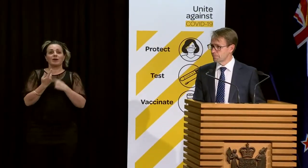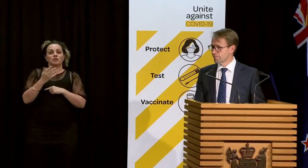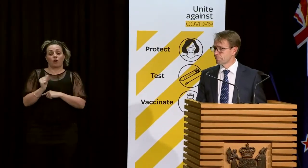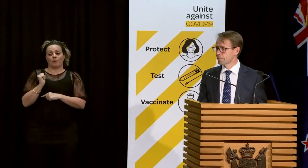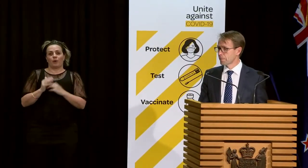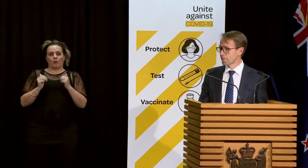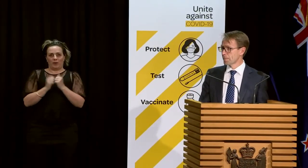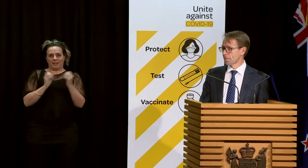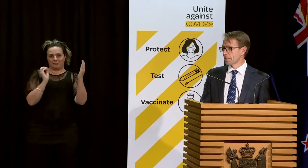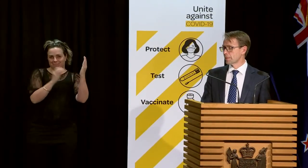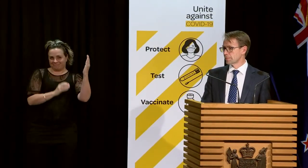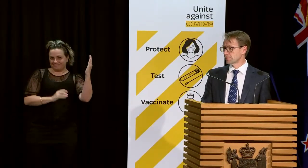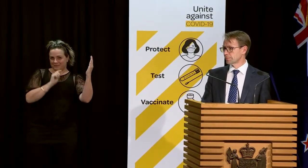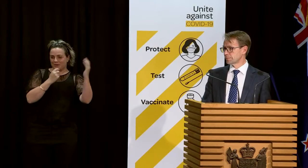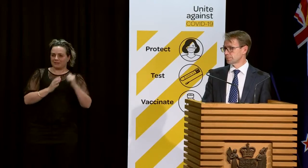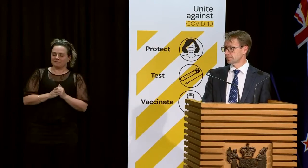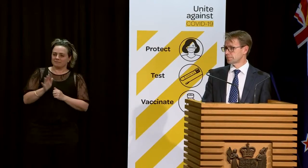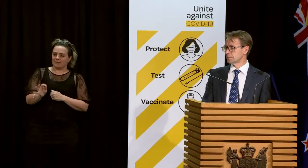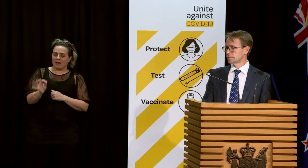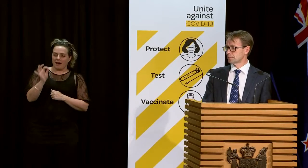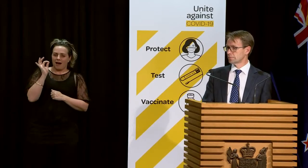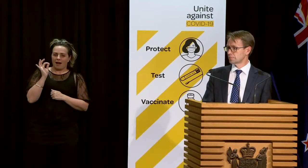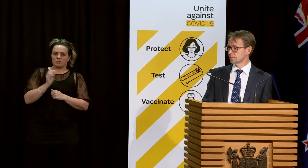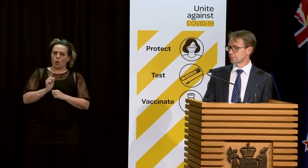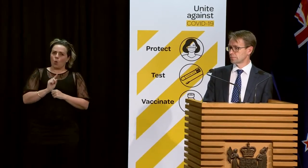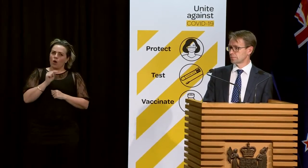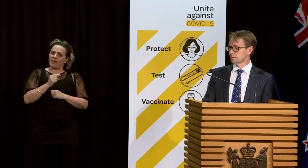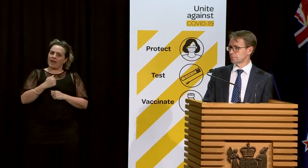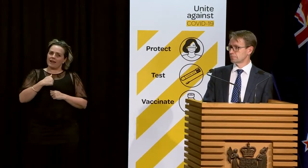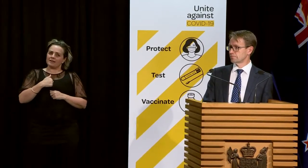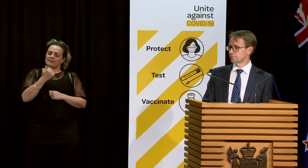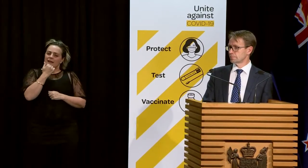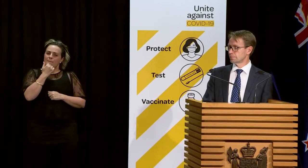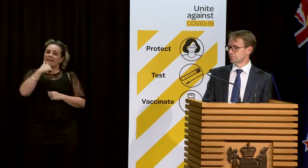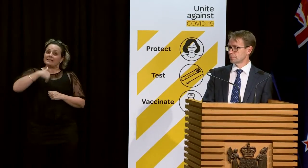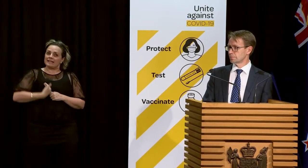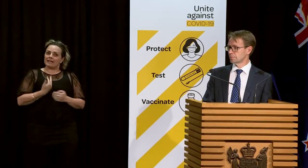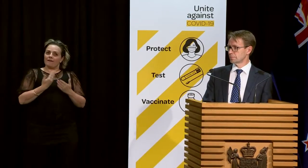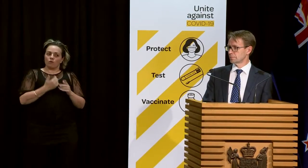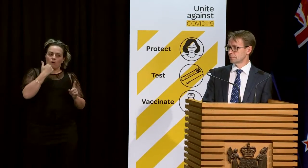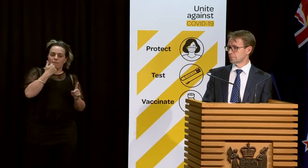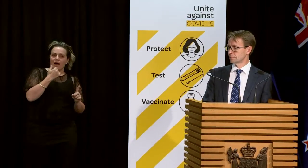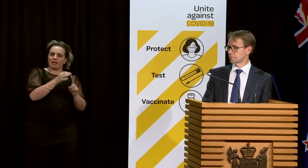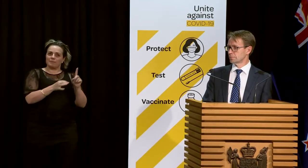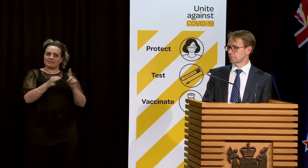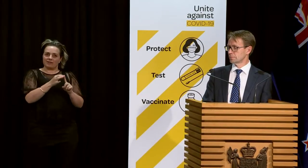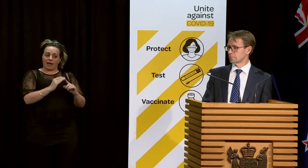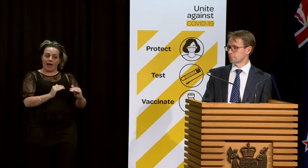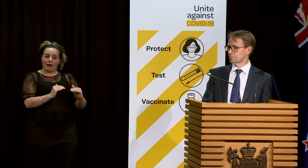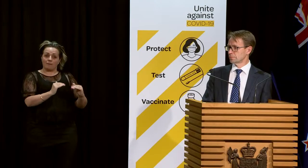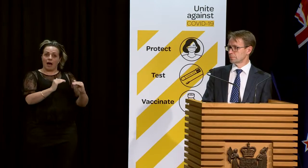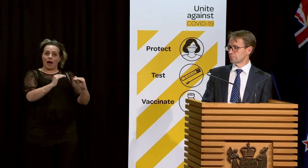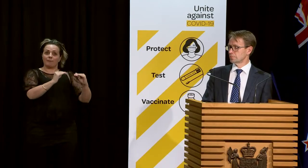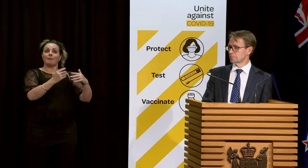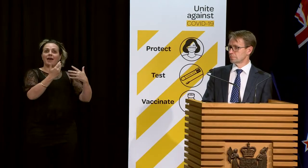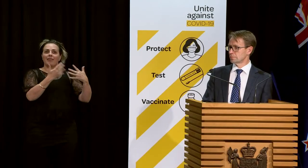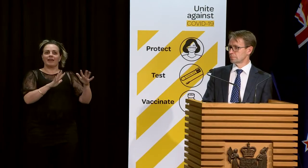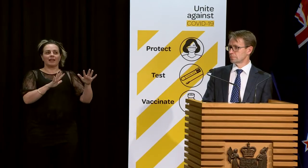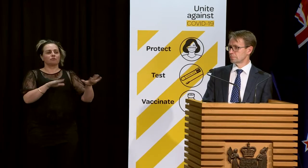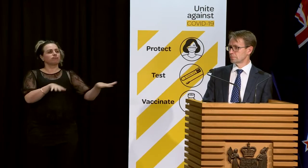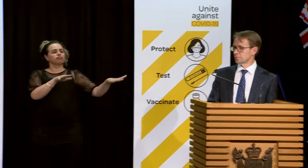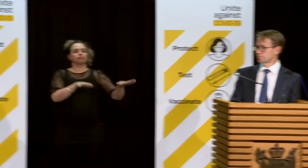Yeah. On what that rate needs to be for the young Māori Pacific age group for restrictions, before restrictions can be safely eased